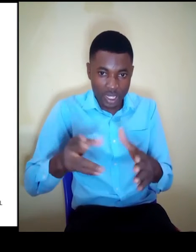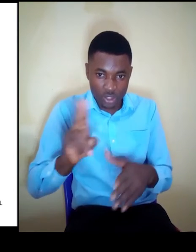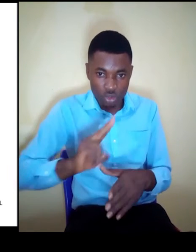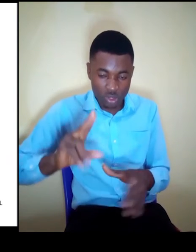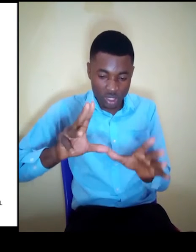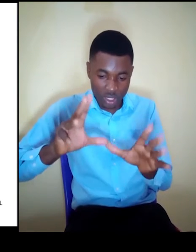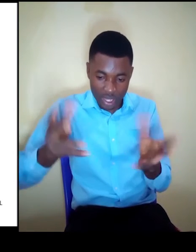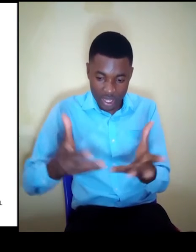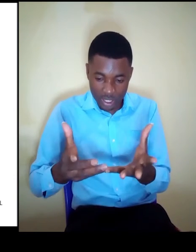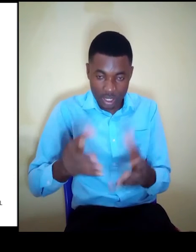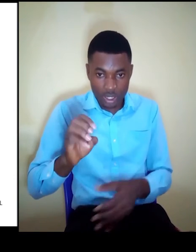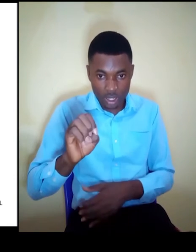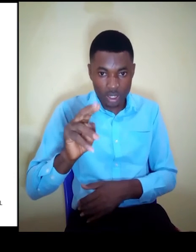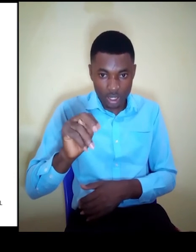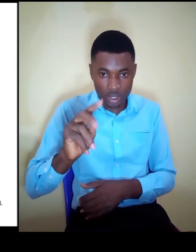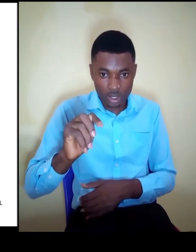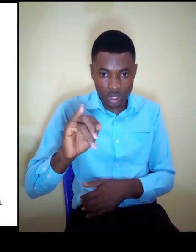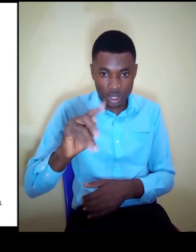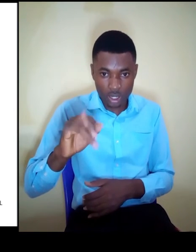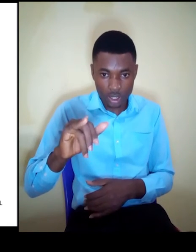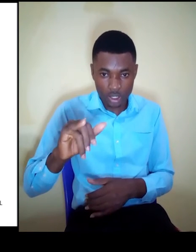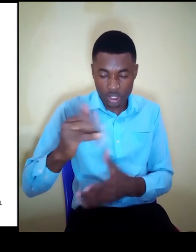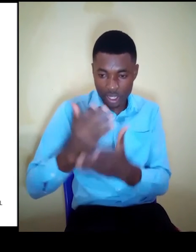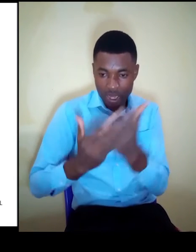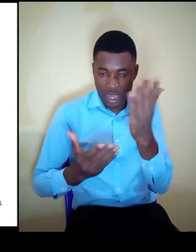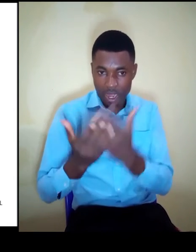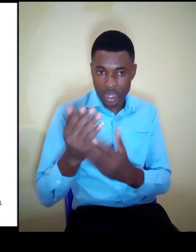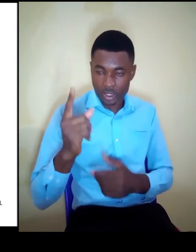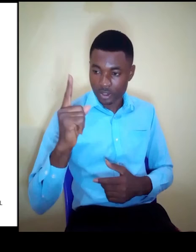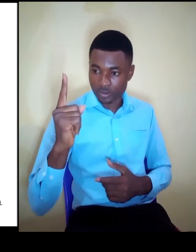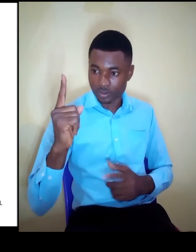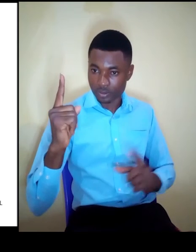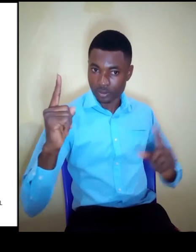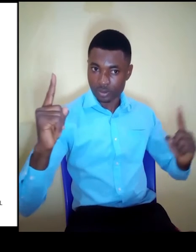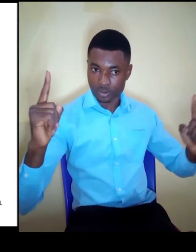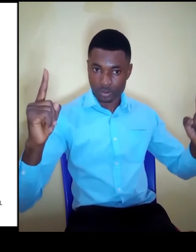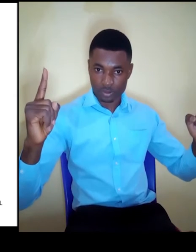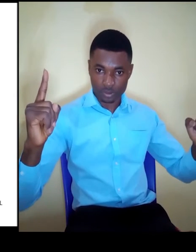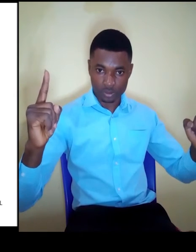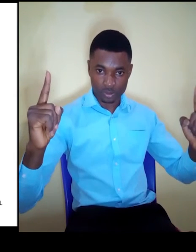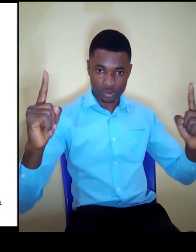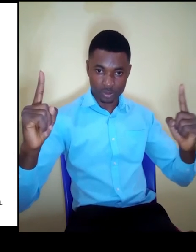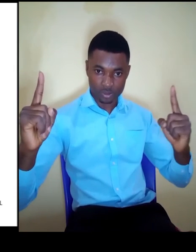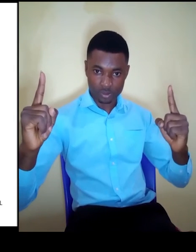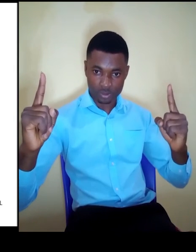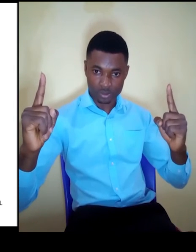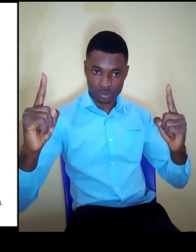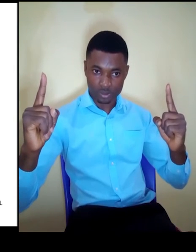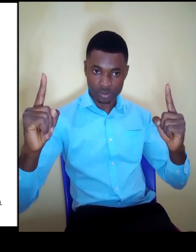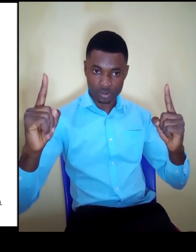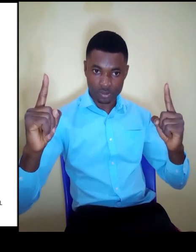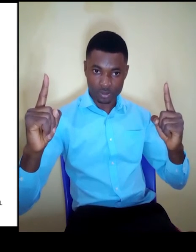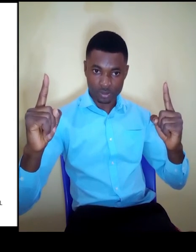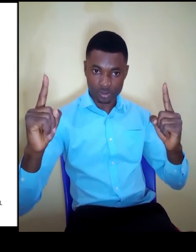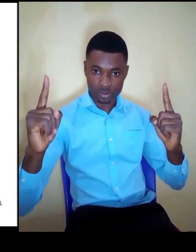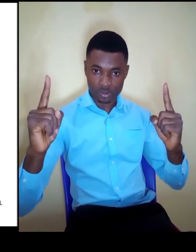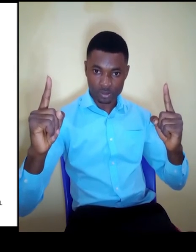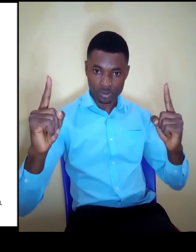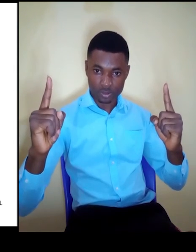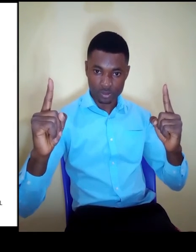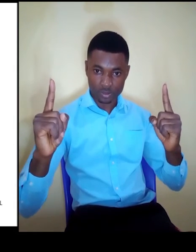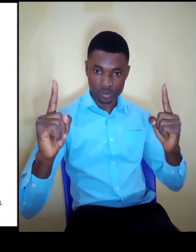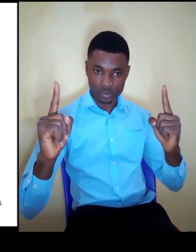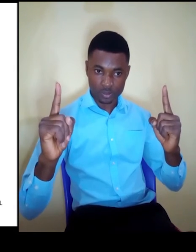index fingers or the index and the middle finger, which is referred to as the two-legged